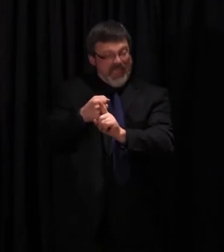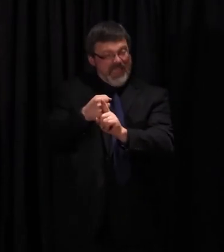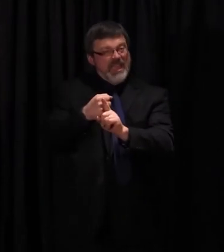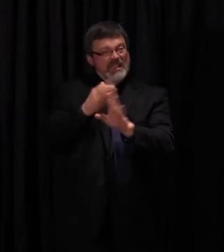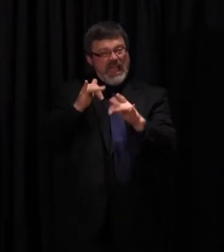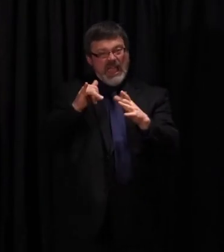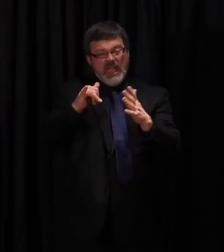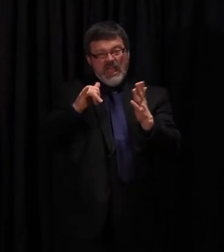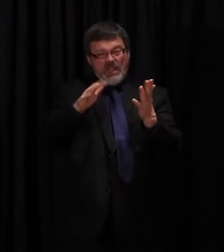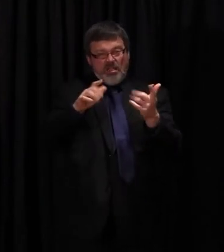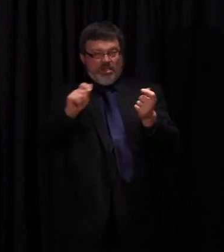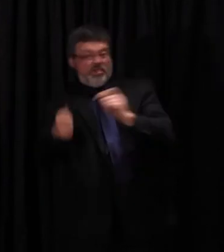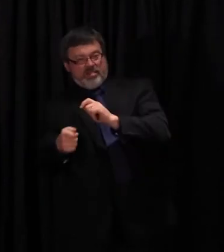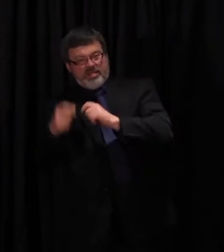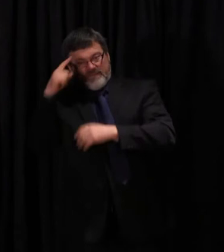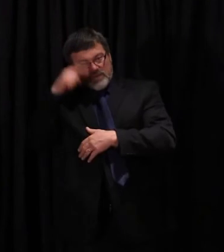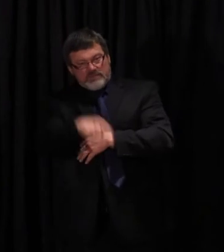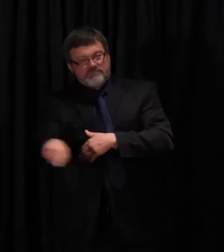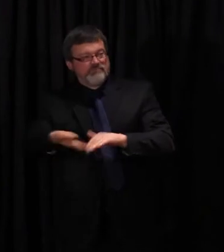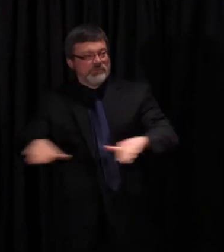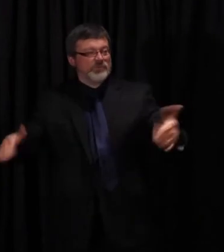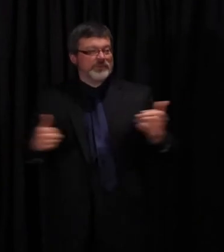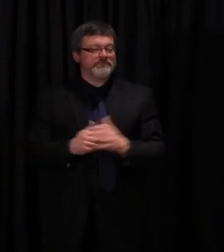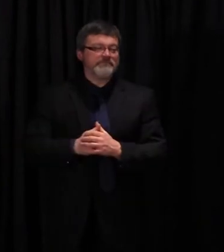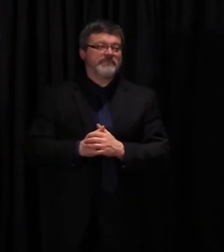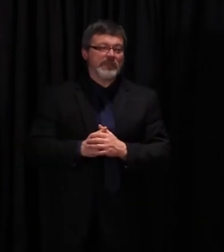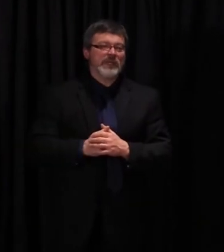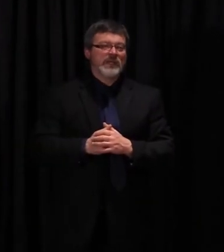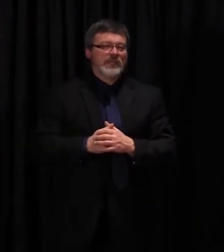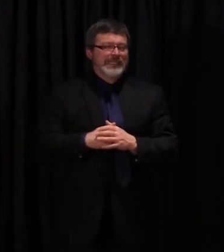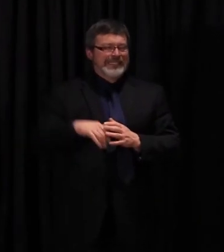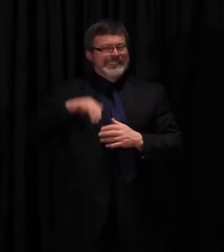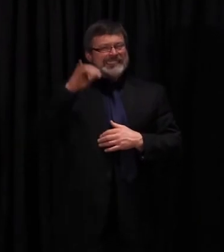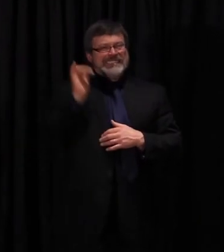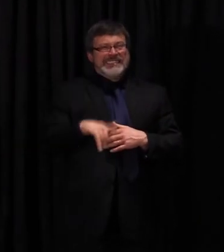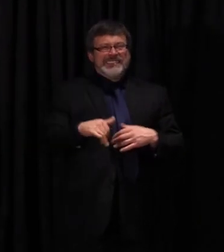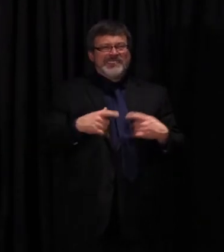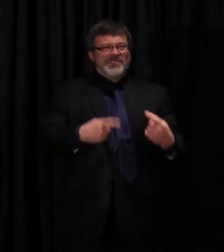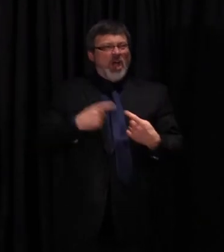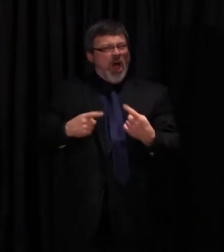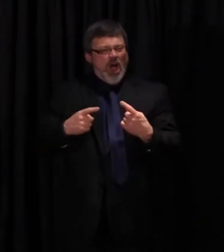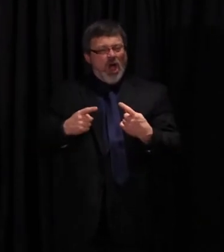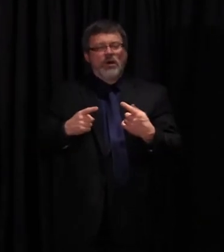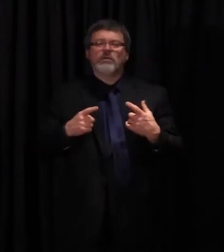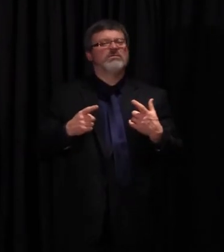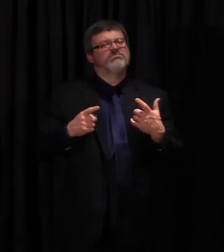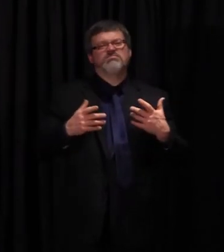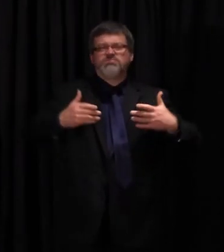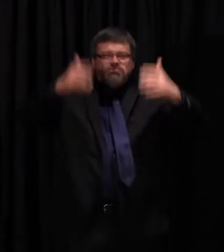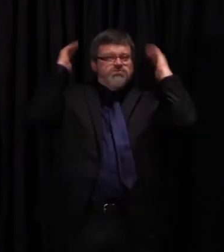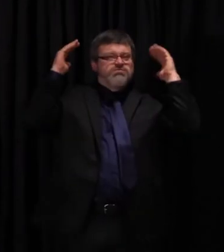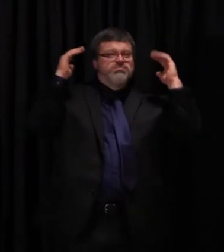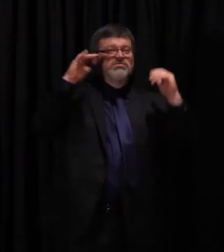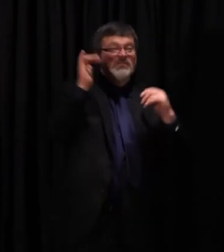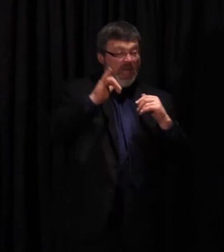The strain was far too much for some, sending them to the ER for mental health